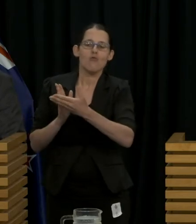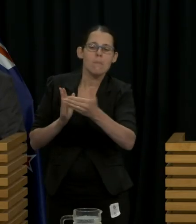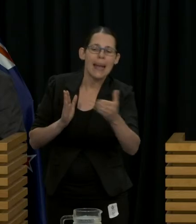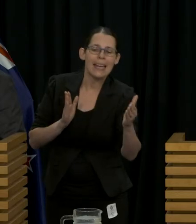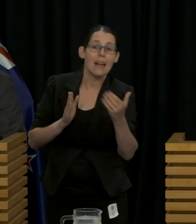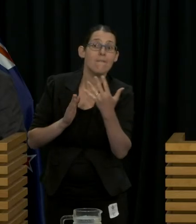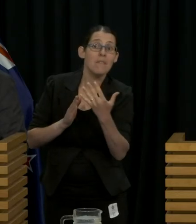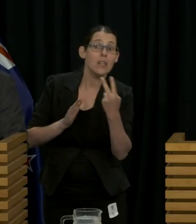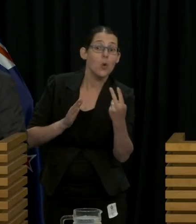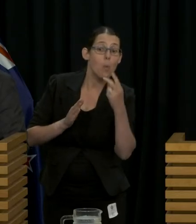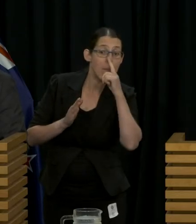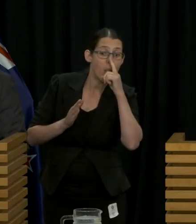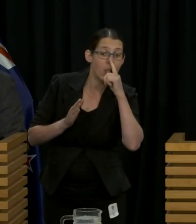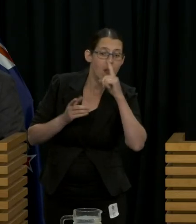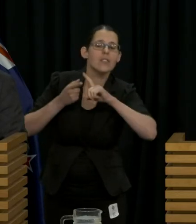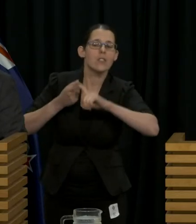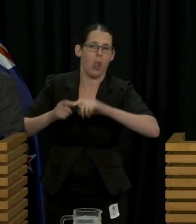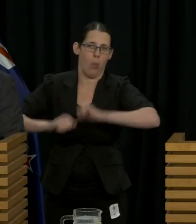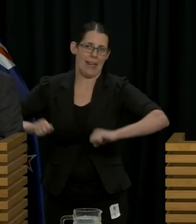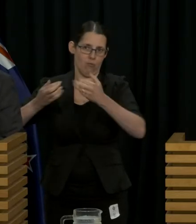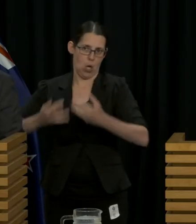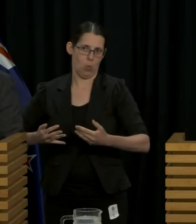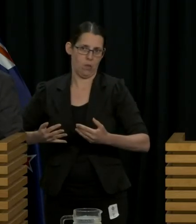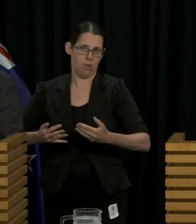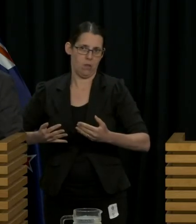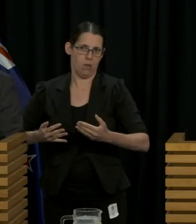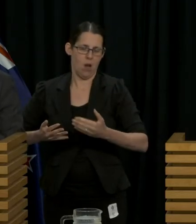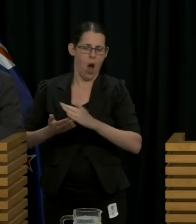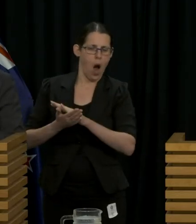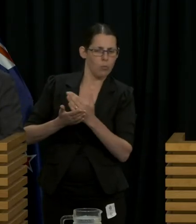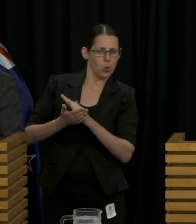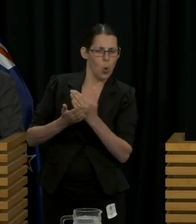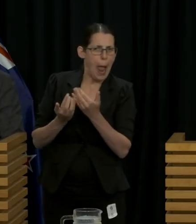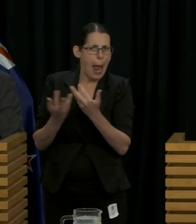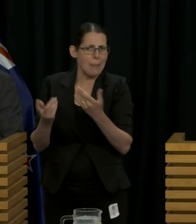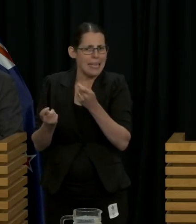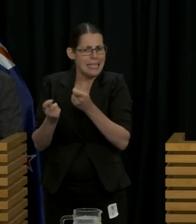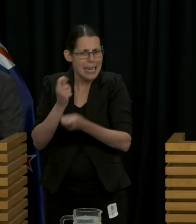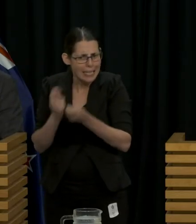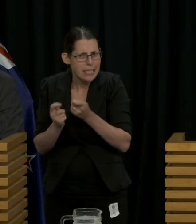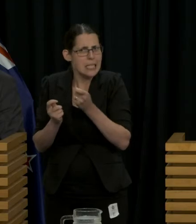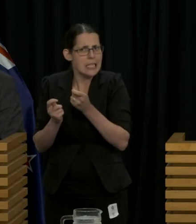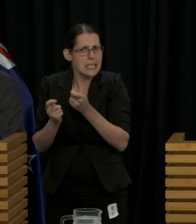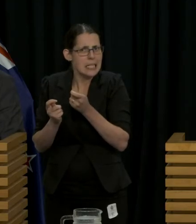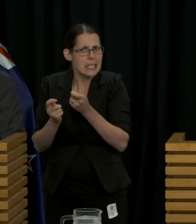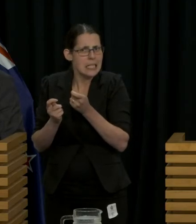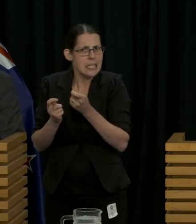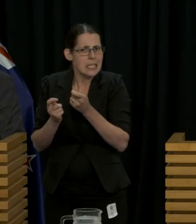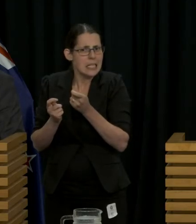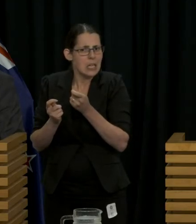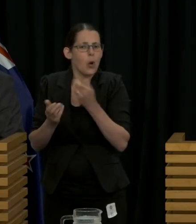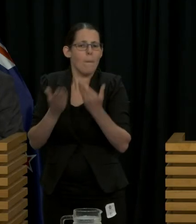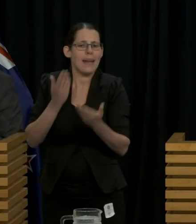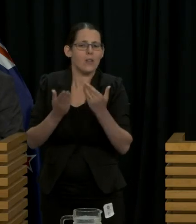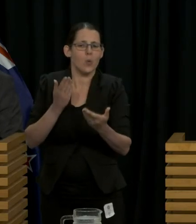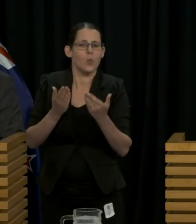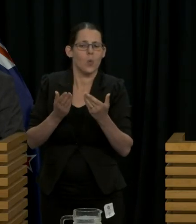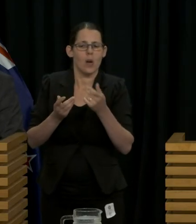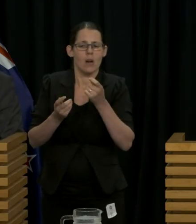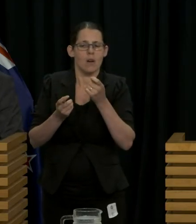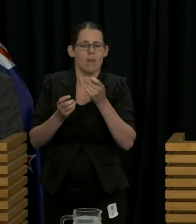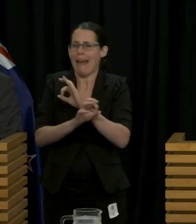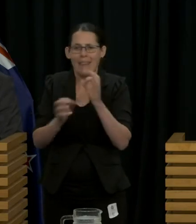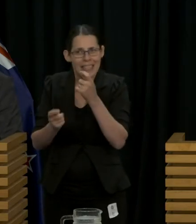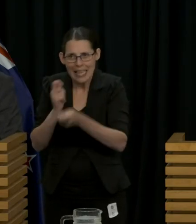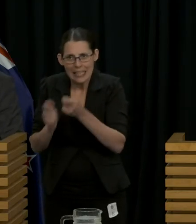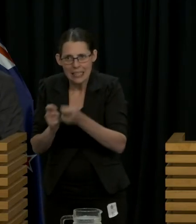52 people. I don't have an indication of how many of those have been tested, and we're just awaiting the results and how many of those have yet to be tested, but there's 52